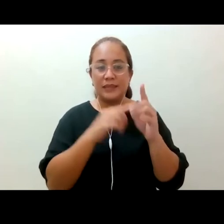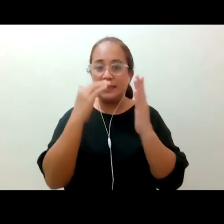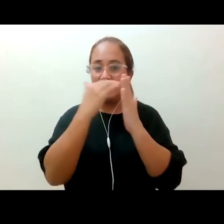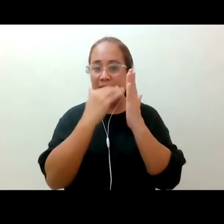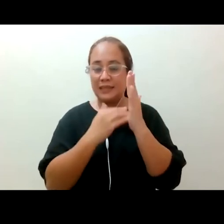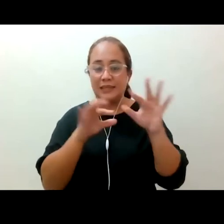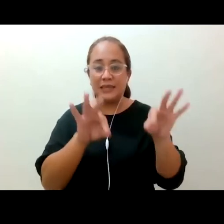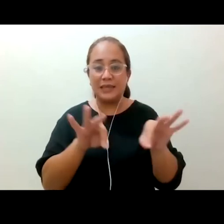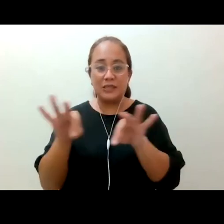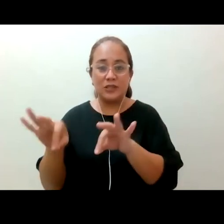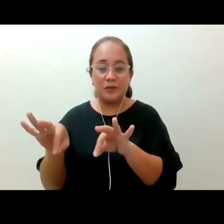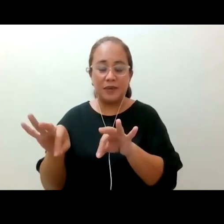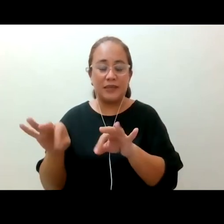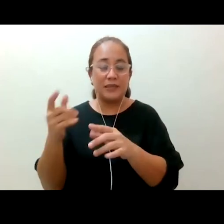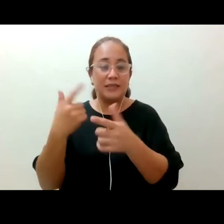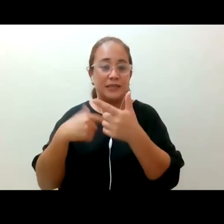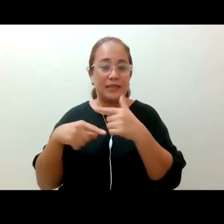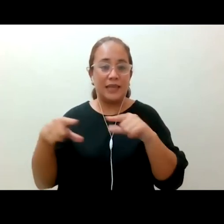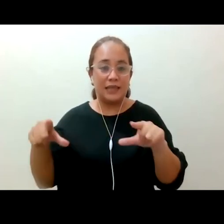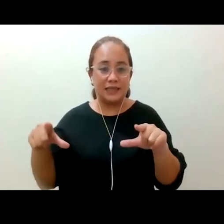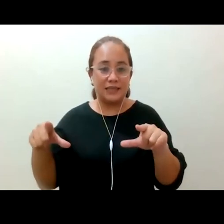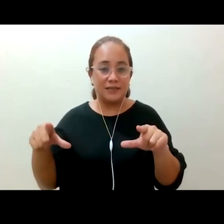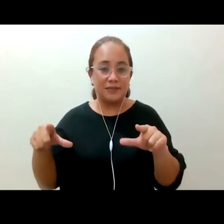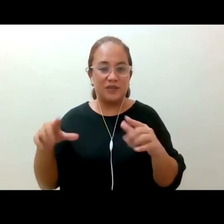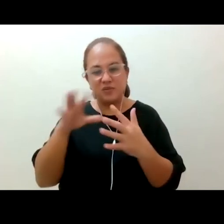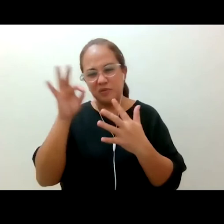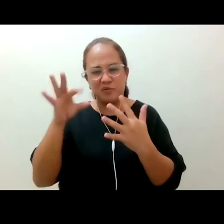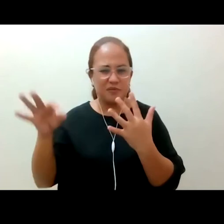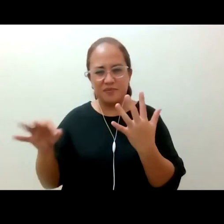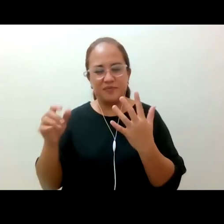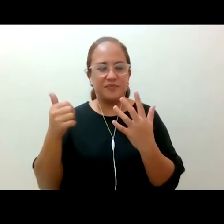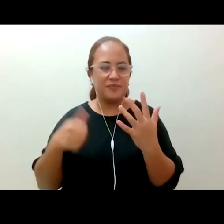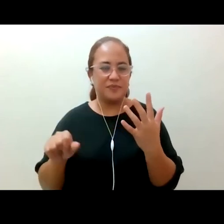Minh City Sign Language signs randomly.